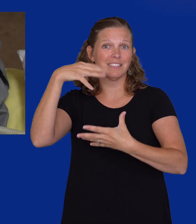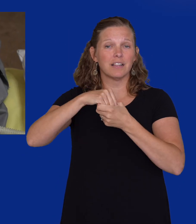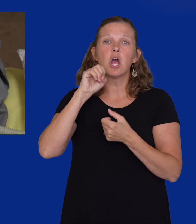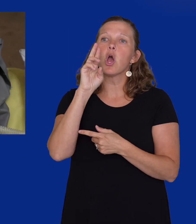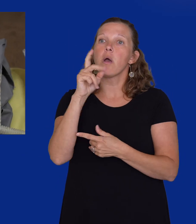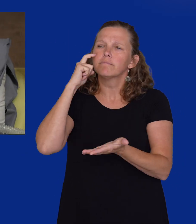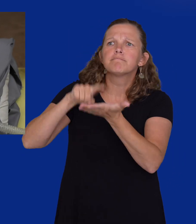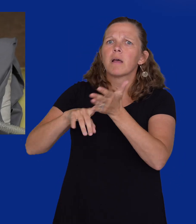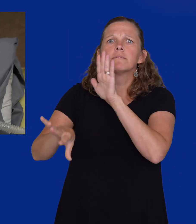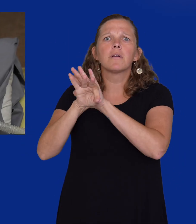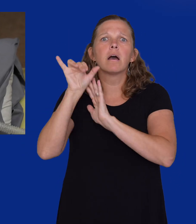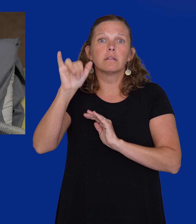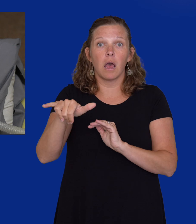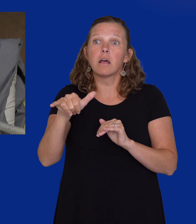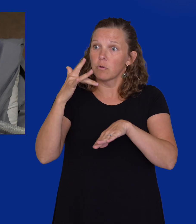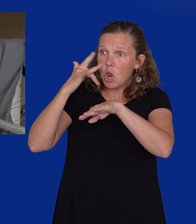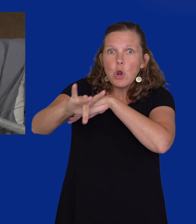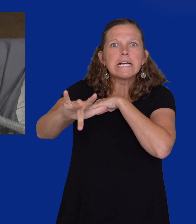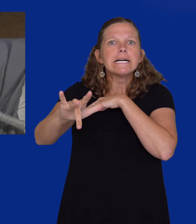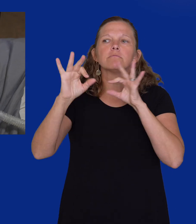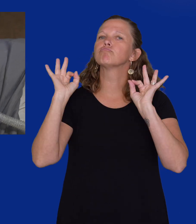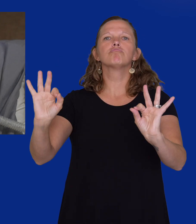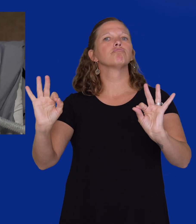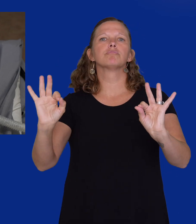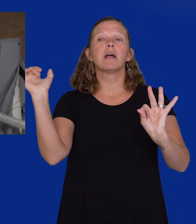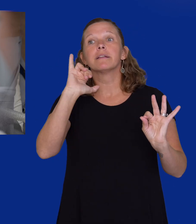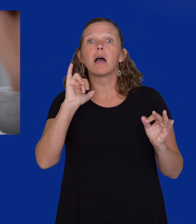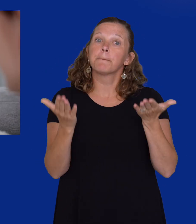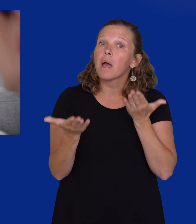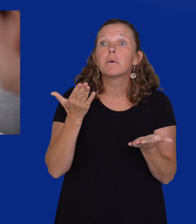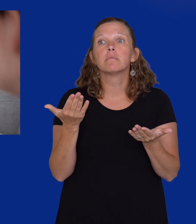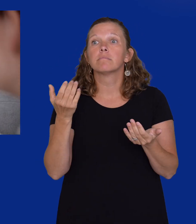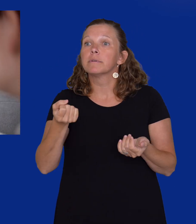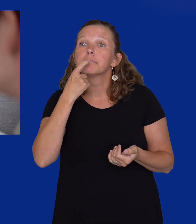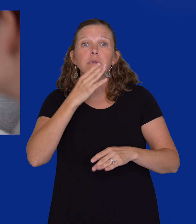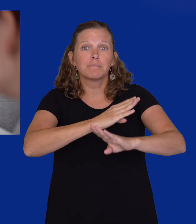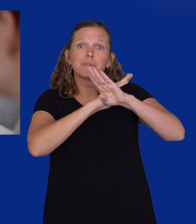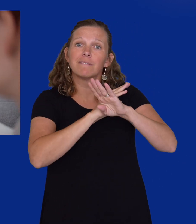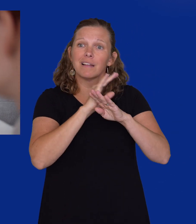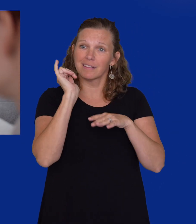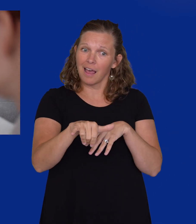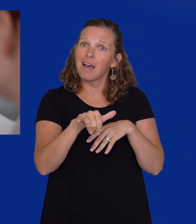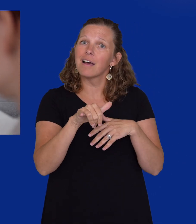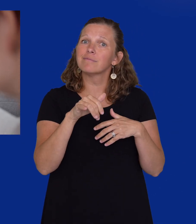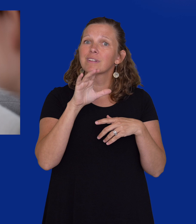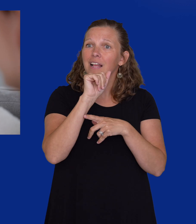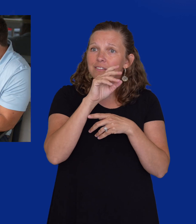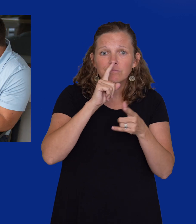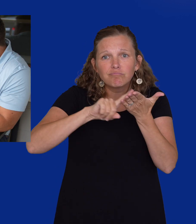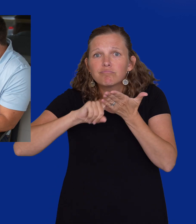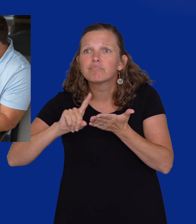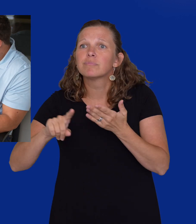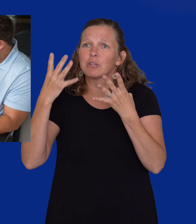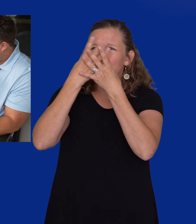a risk or catch the condition early, such as taking a preventative medicine or